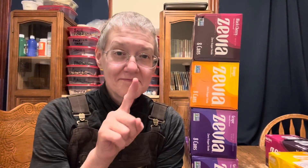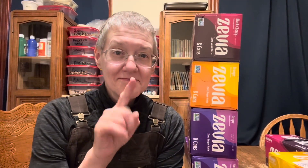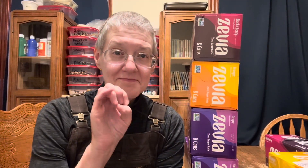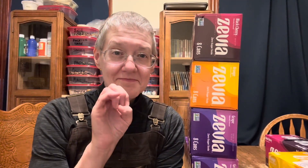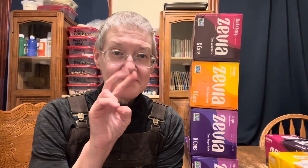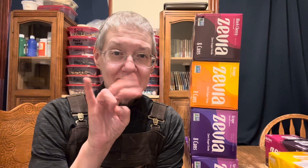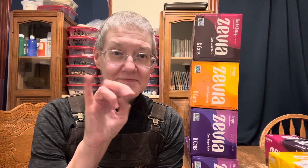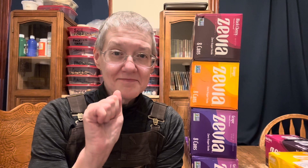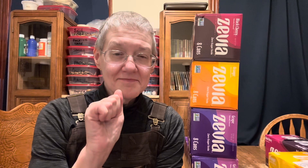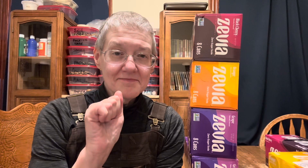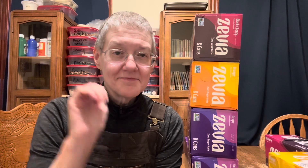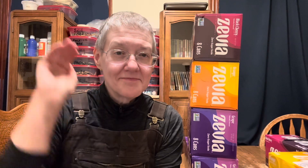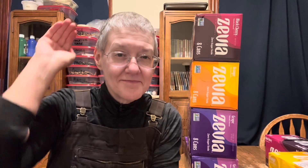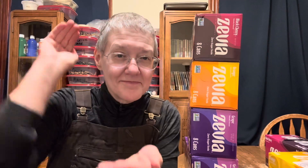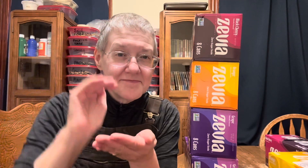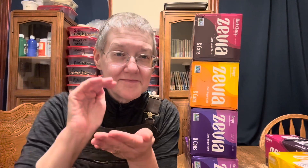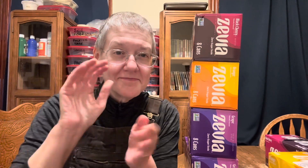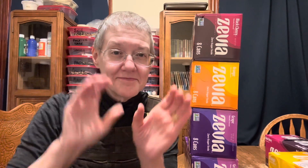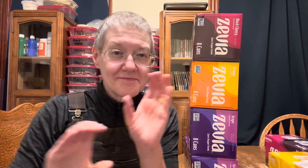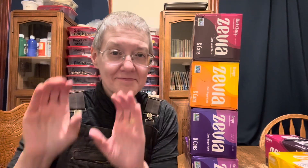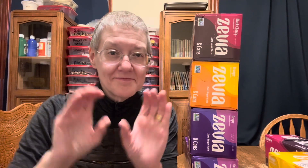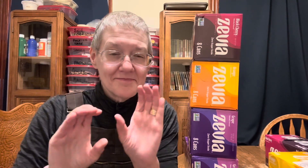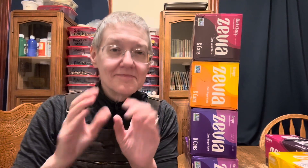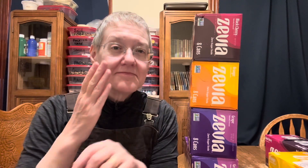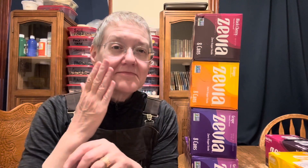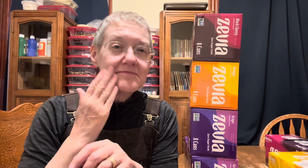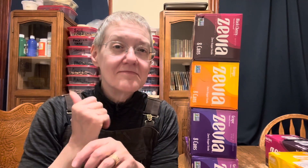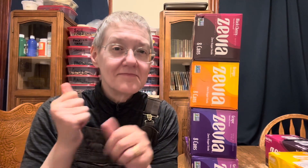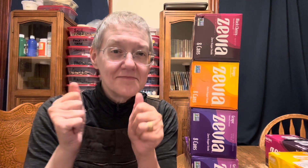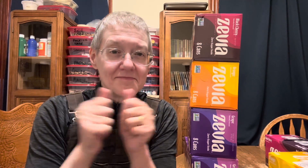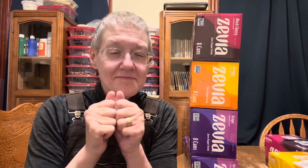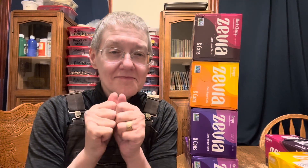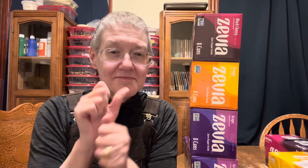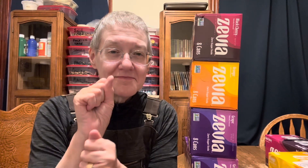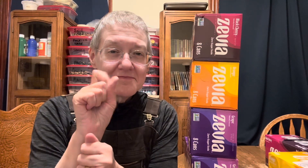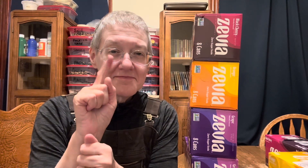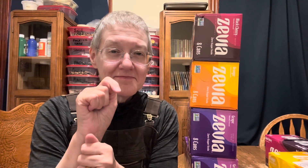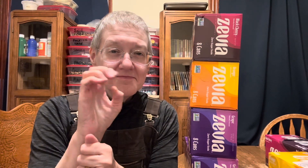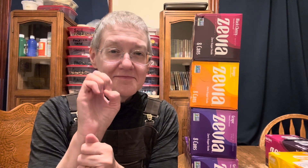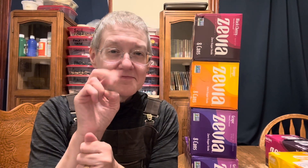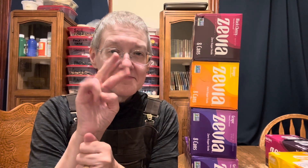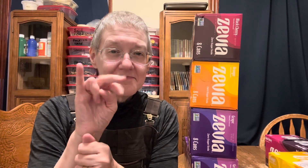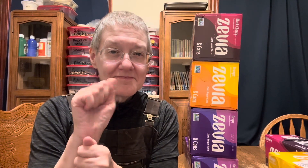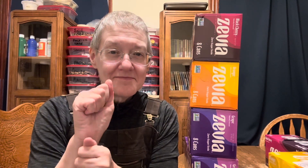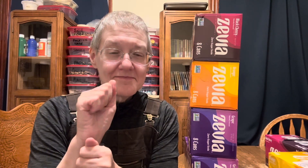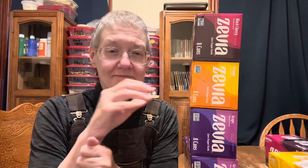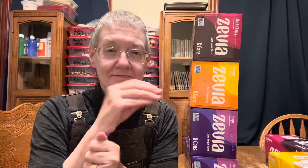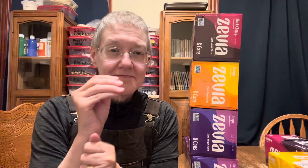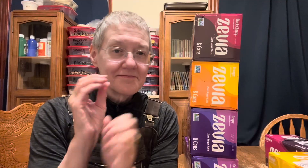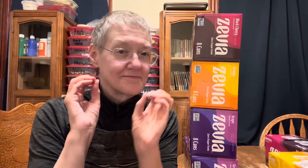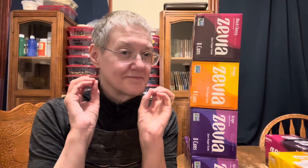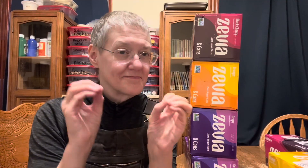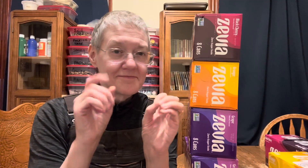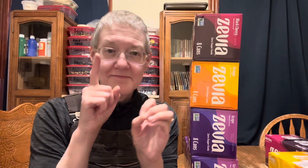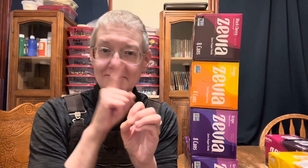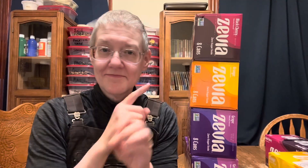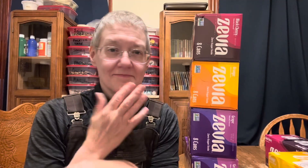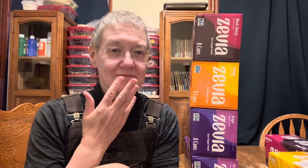Now, Zevia, there's a lot less chemicals in it, and it's sweetened with stevia, and there's no